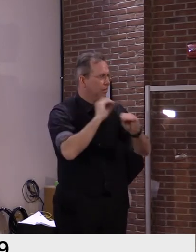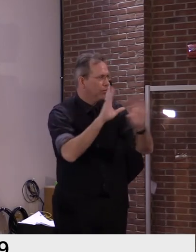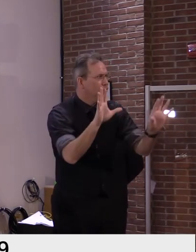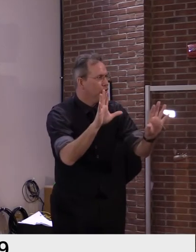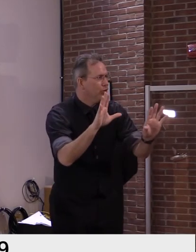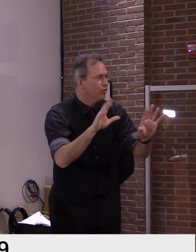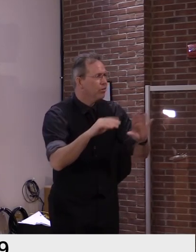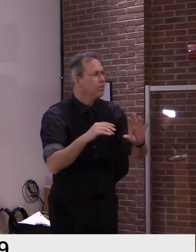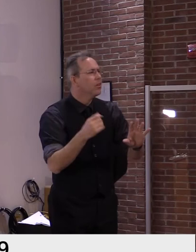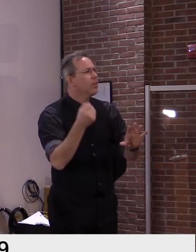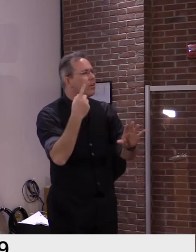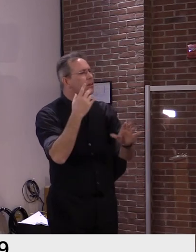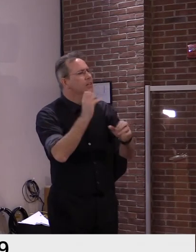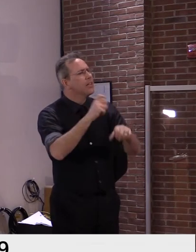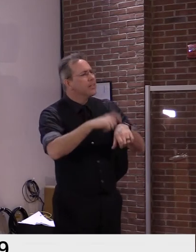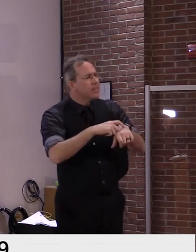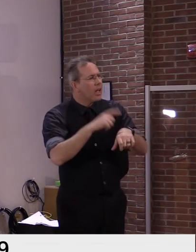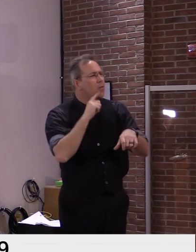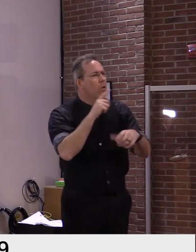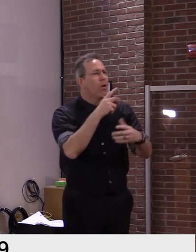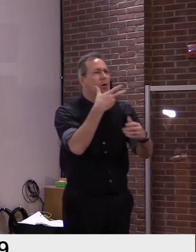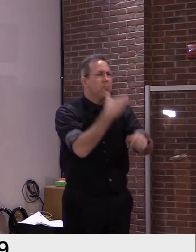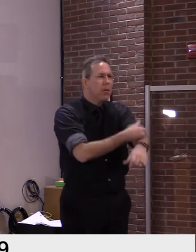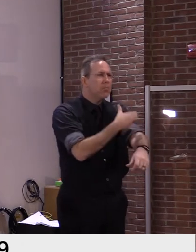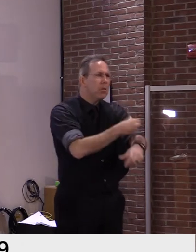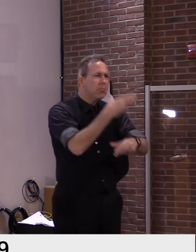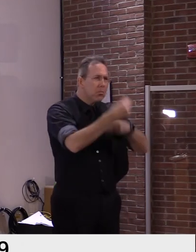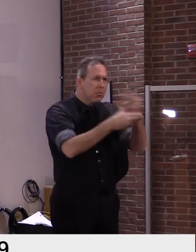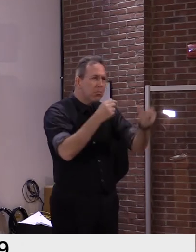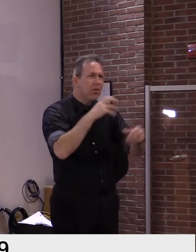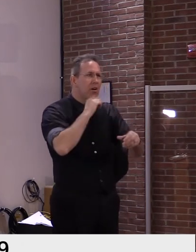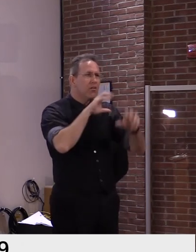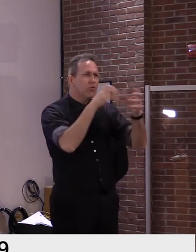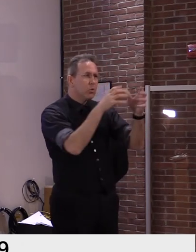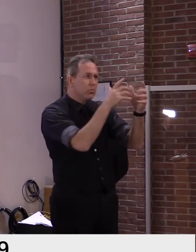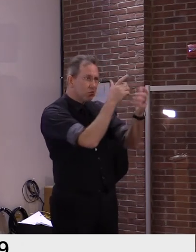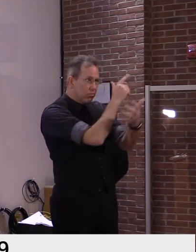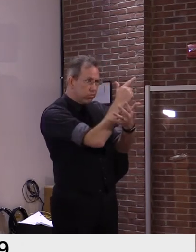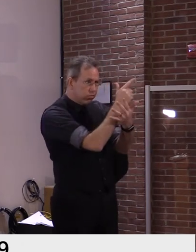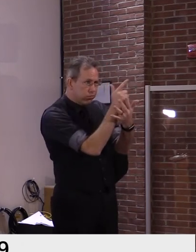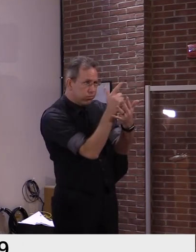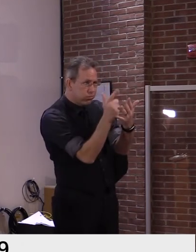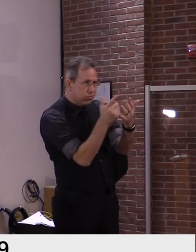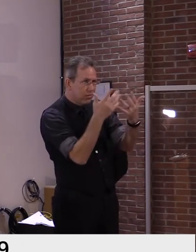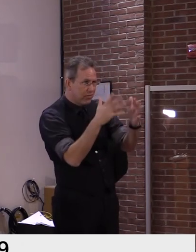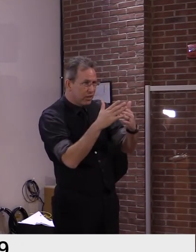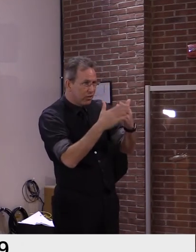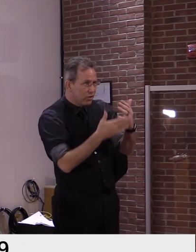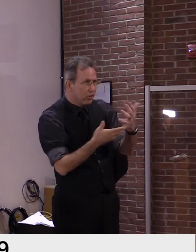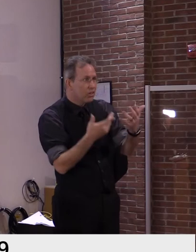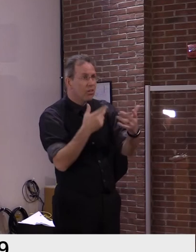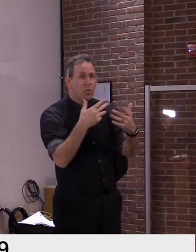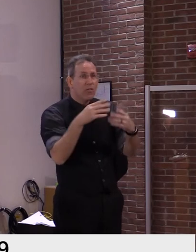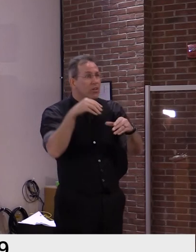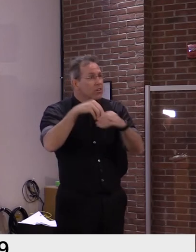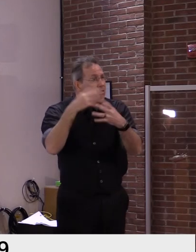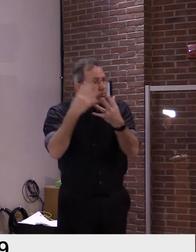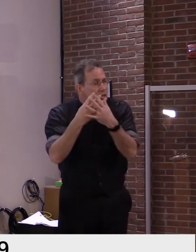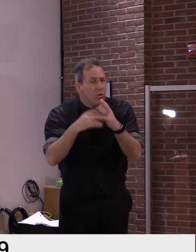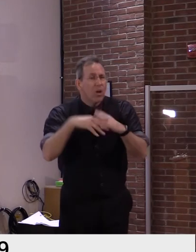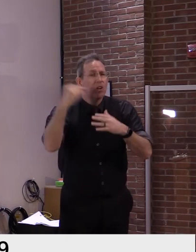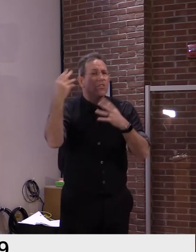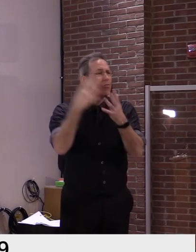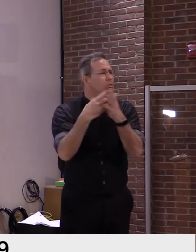is vaccinated. But, you know, again, just like the rest of us, everyone's just going to have to wait their turn.